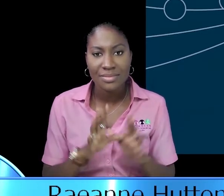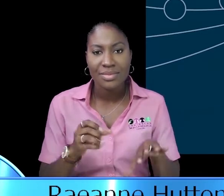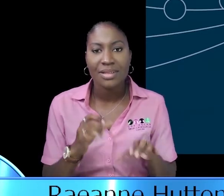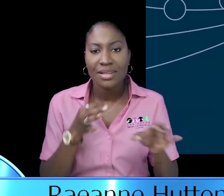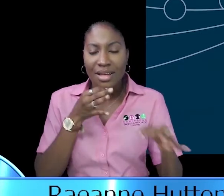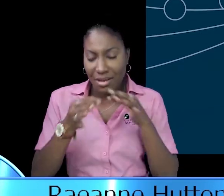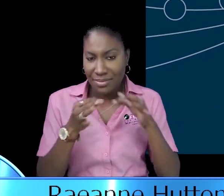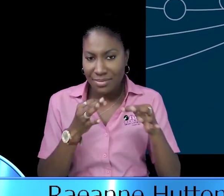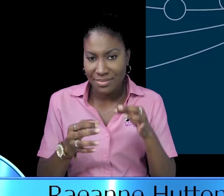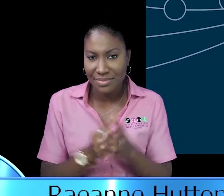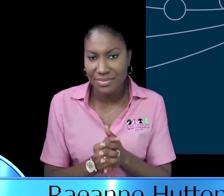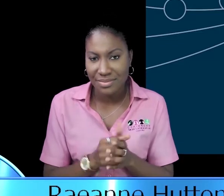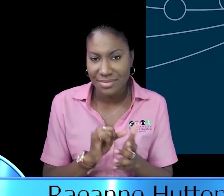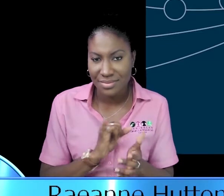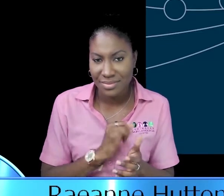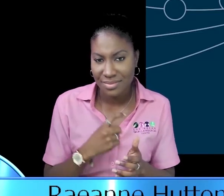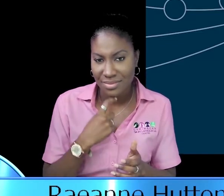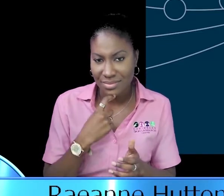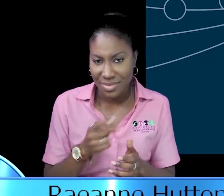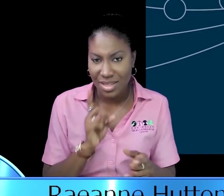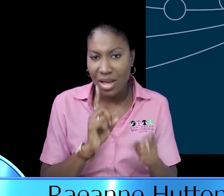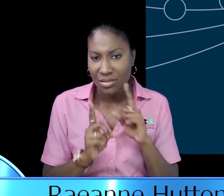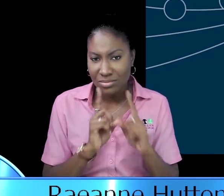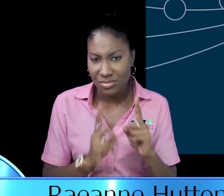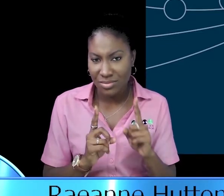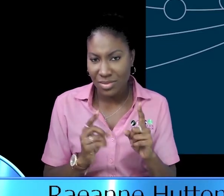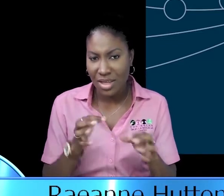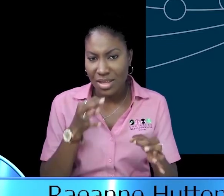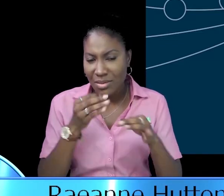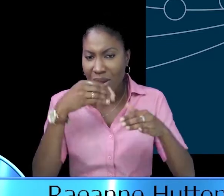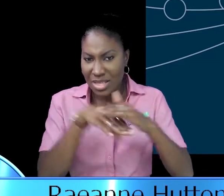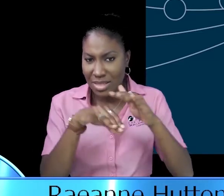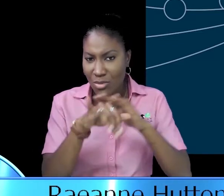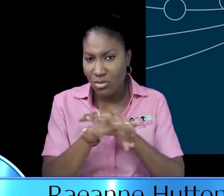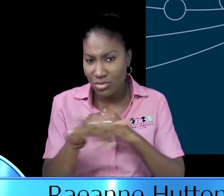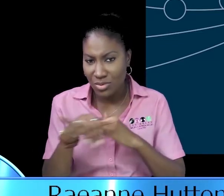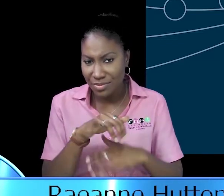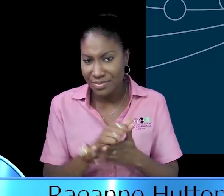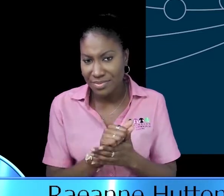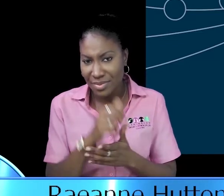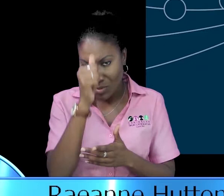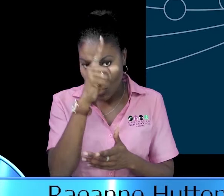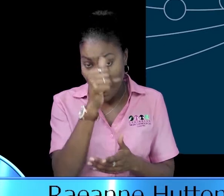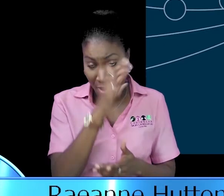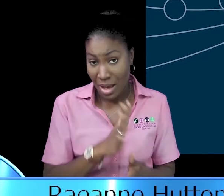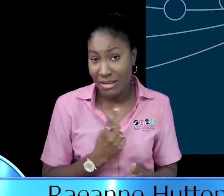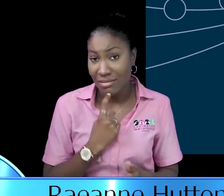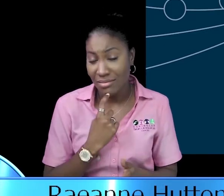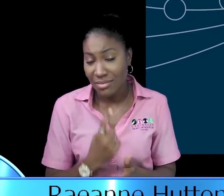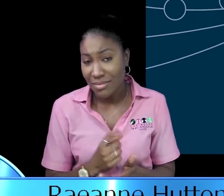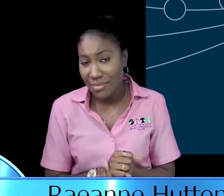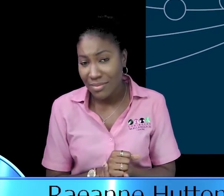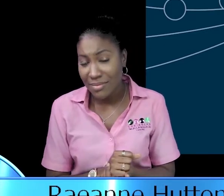know. go ahead. Do testing of. I like to test these up on websites for accessibility as